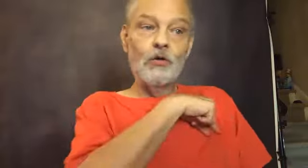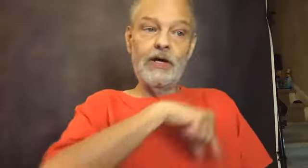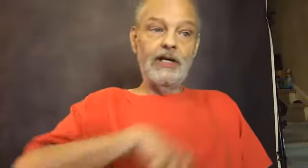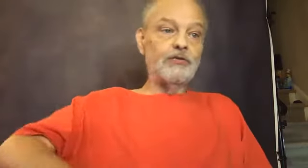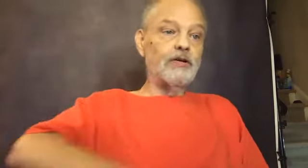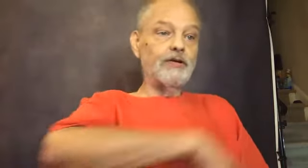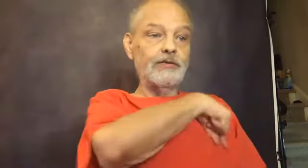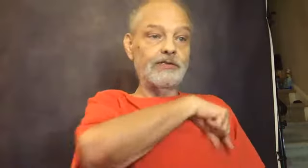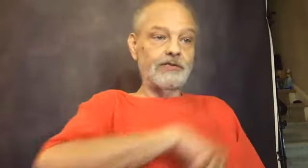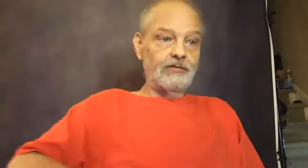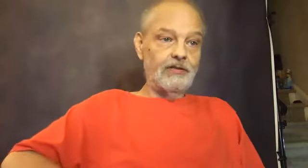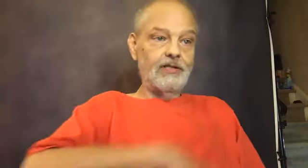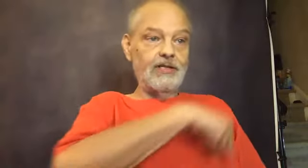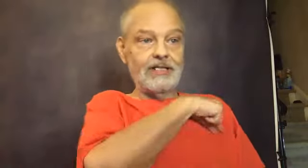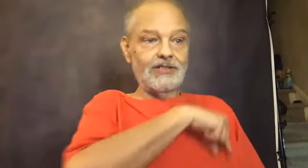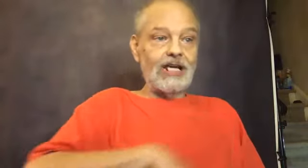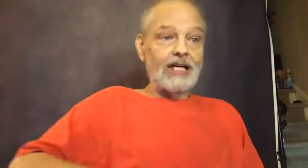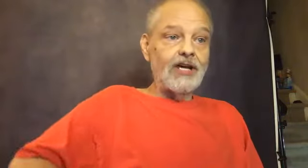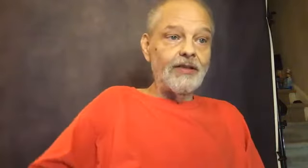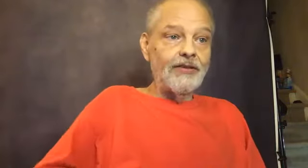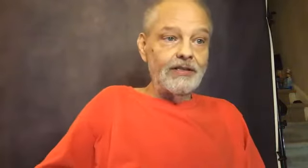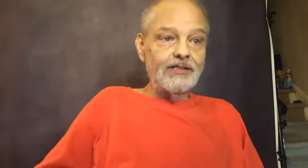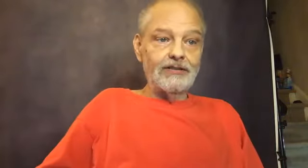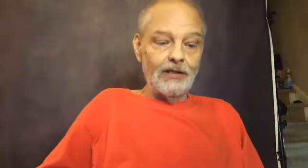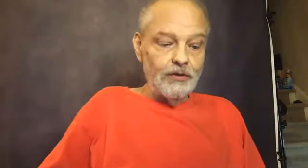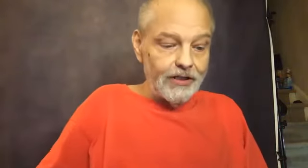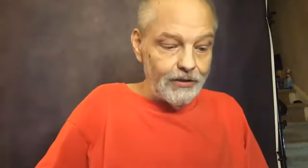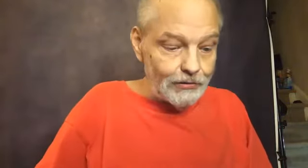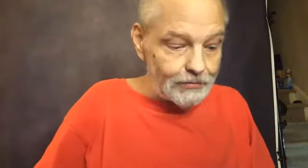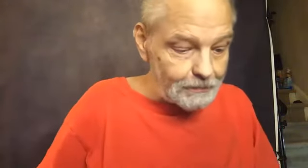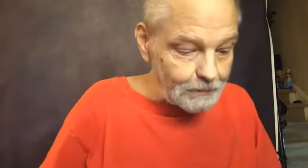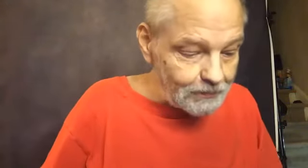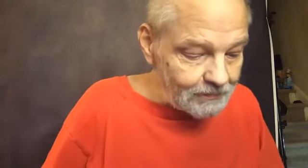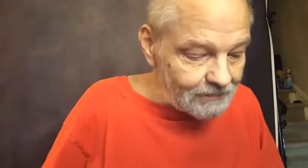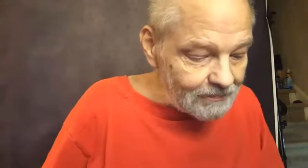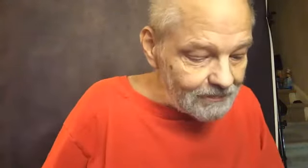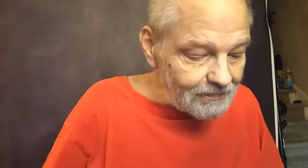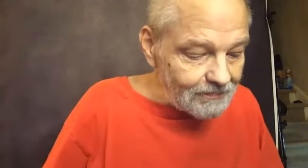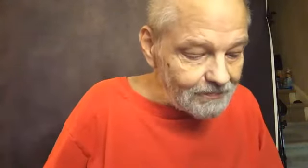Queen is one of those sass kind of things done with a Q.